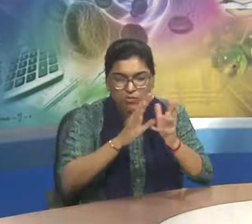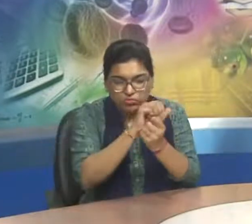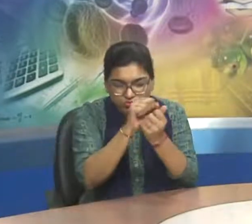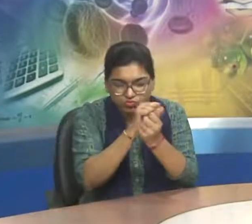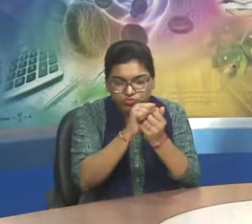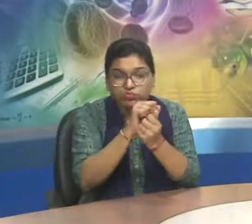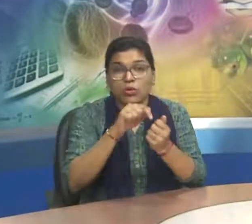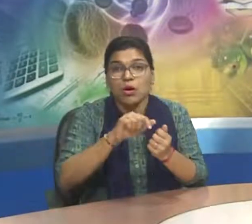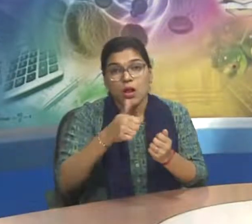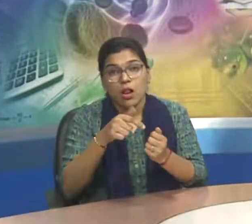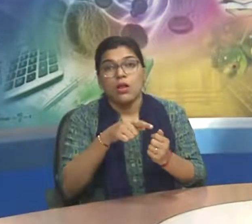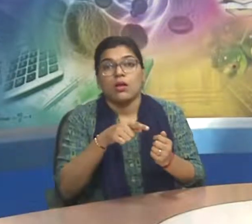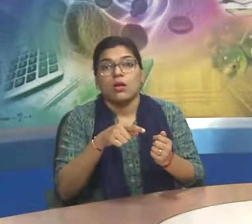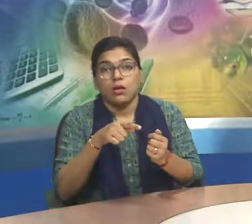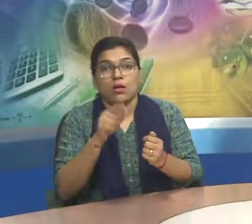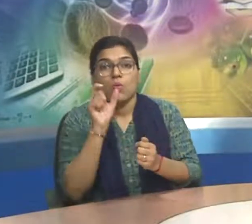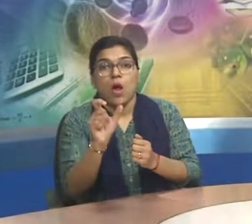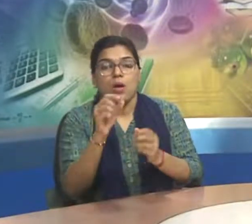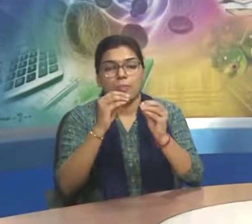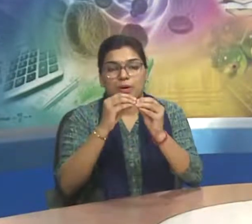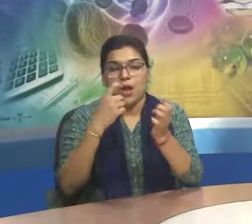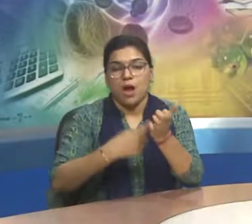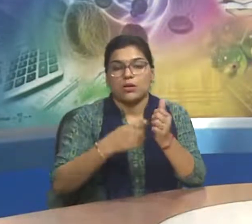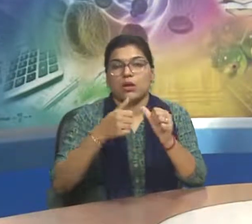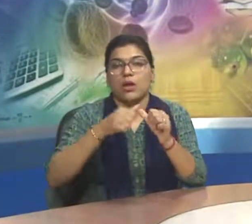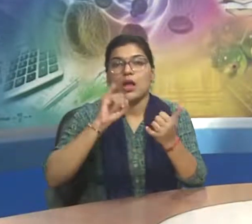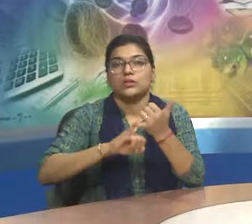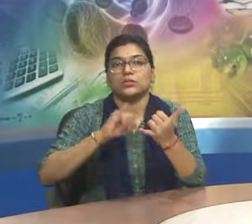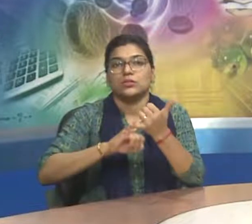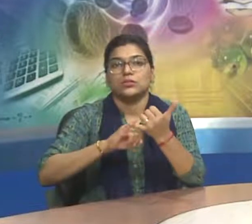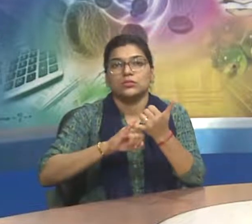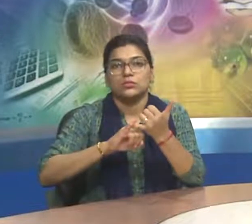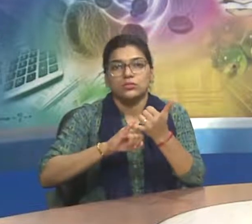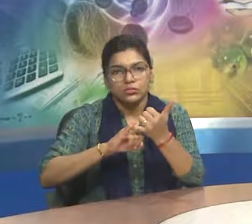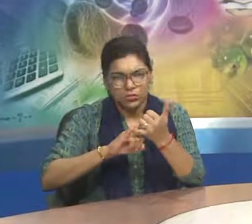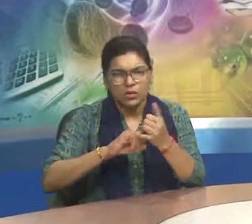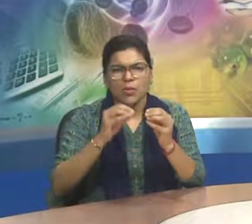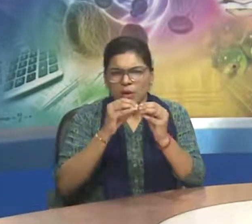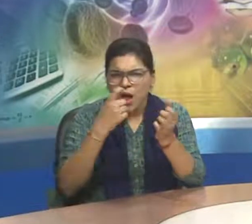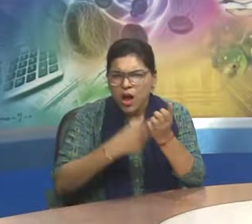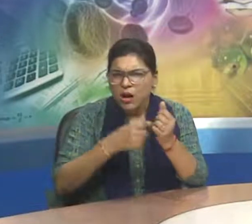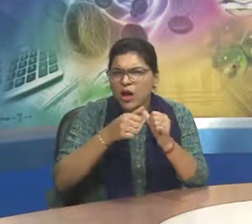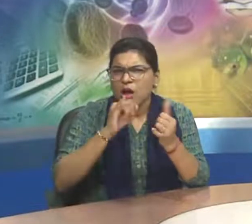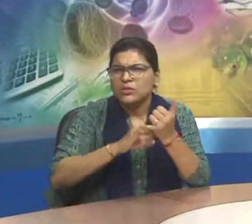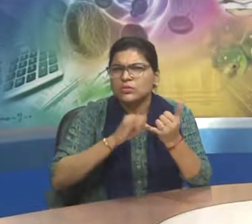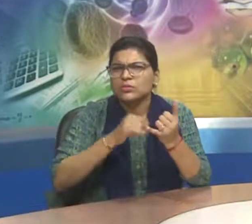And we make brass using copper and zinc together.